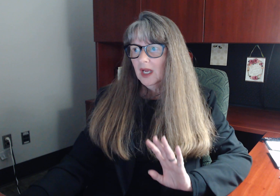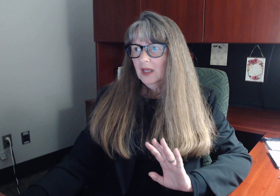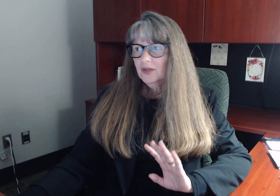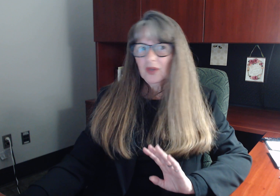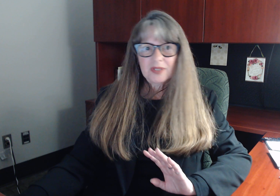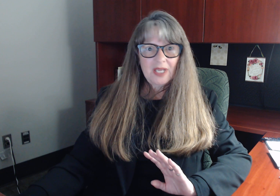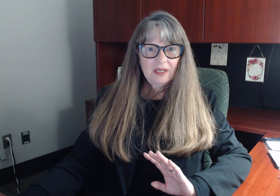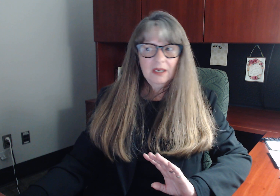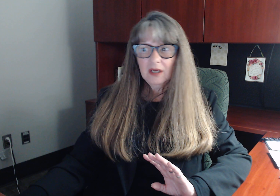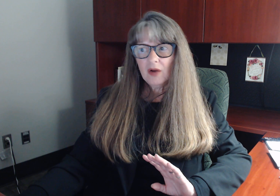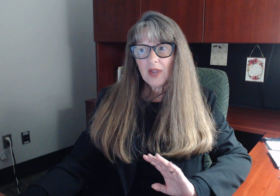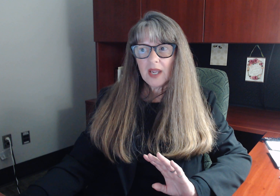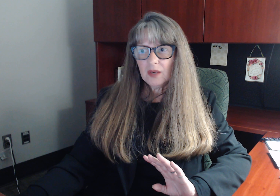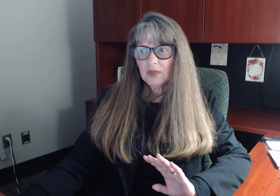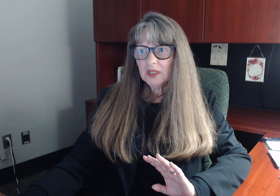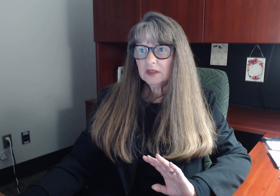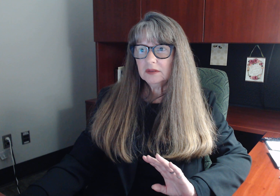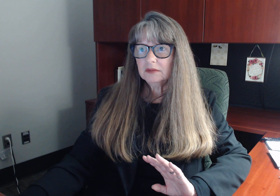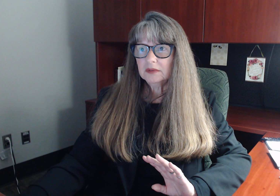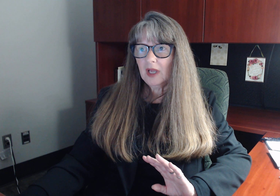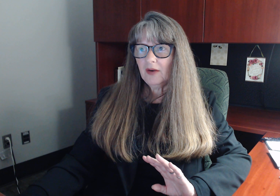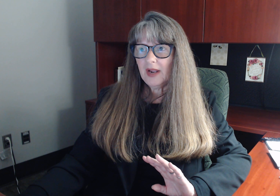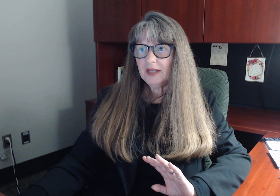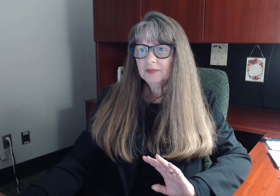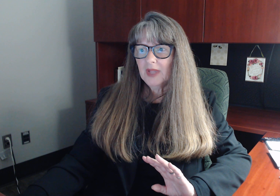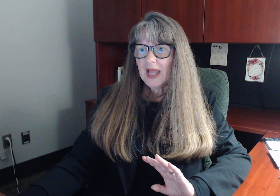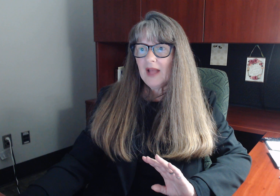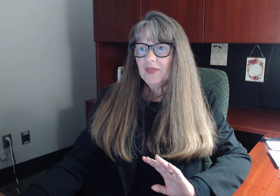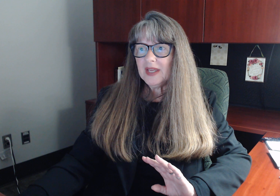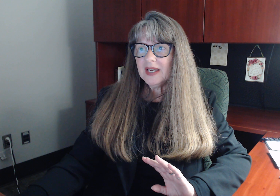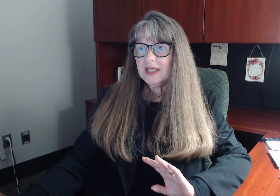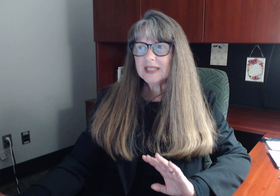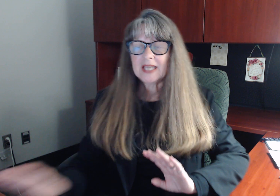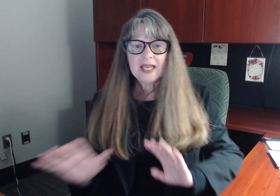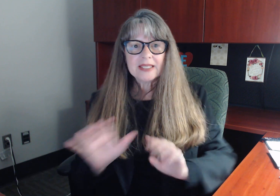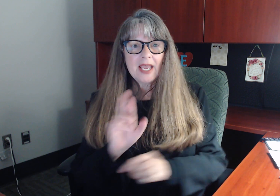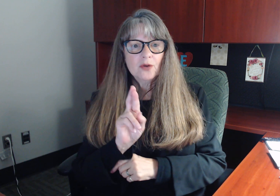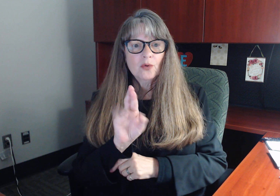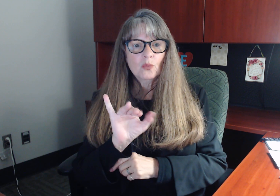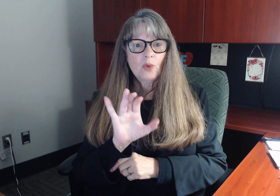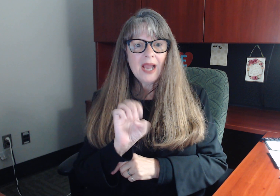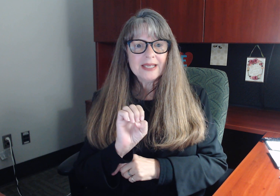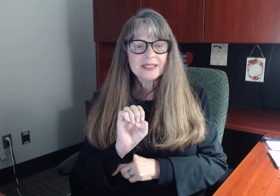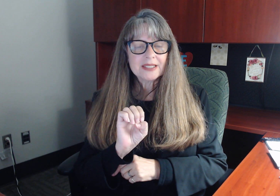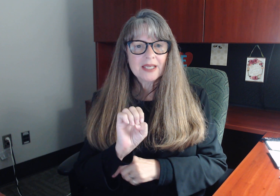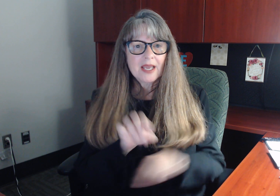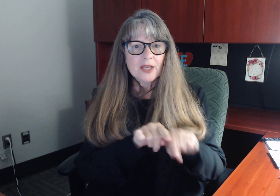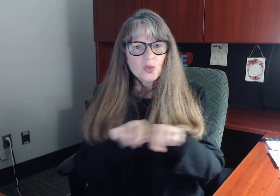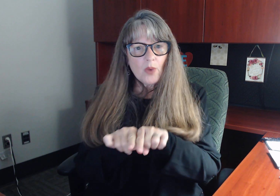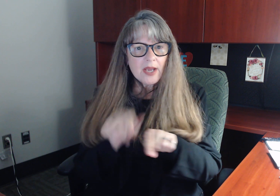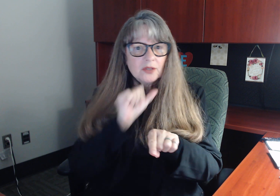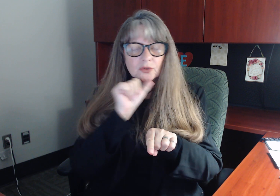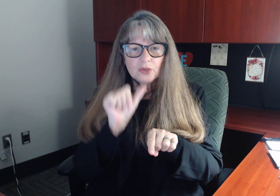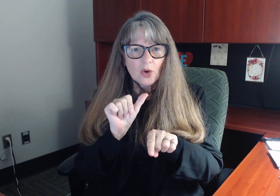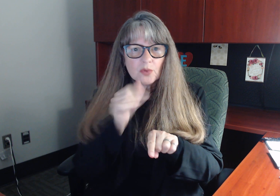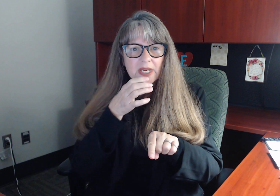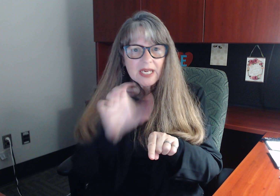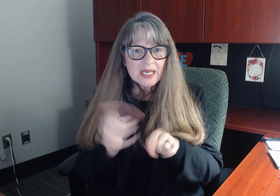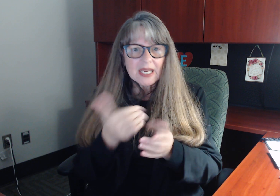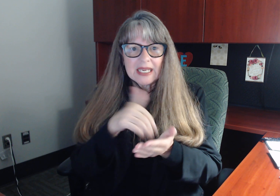So it's like, okay, well, all right. And then it says, and rice as well, don't heat it